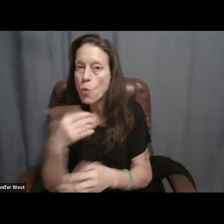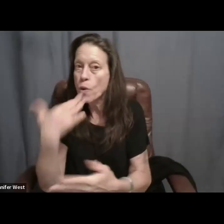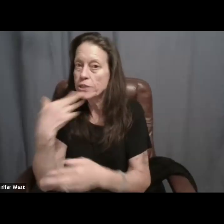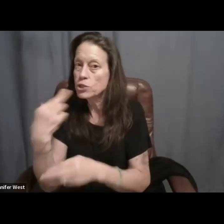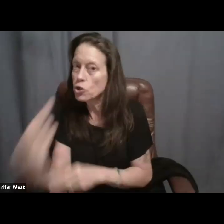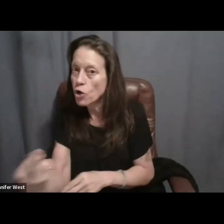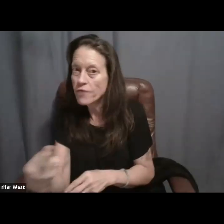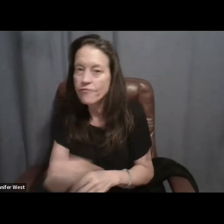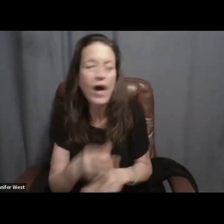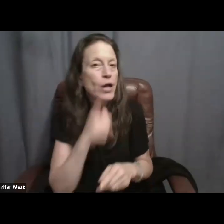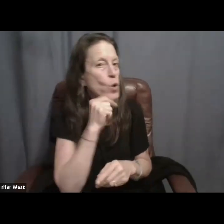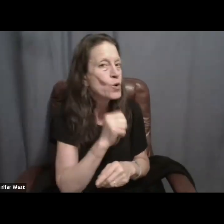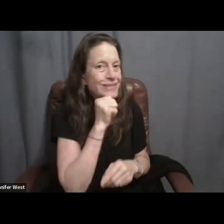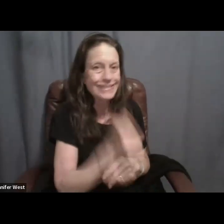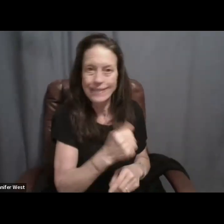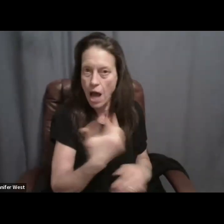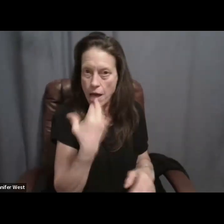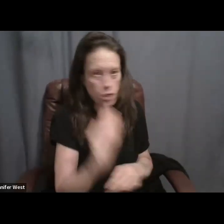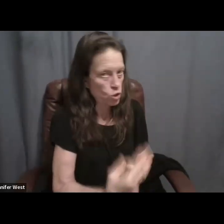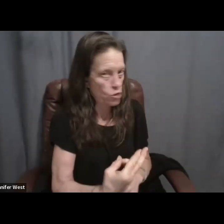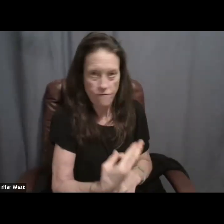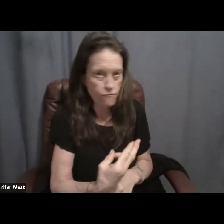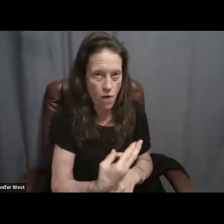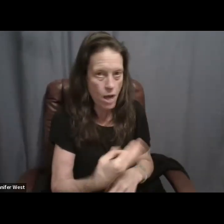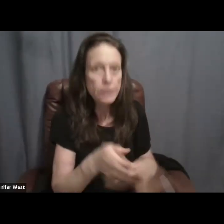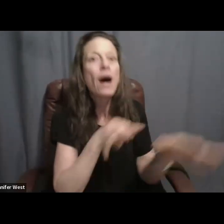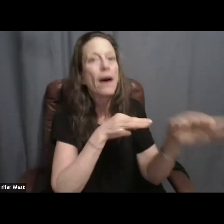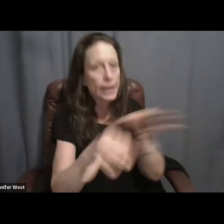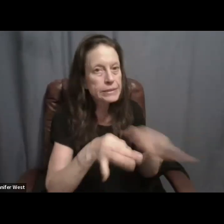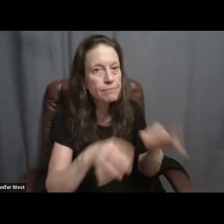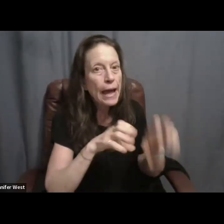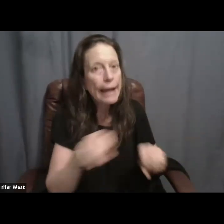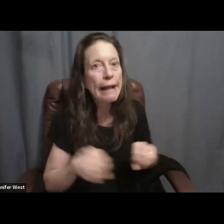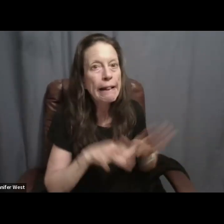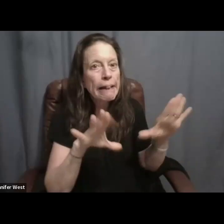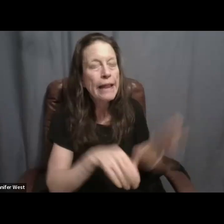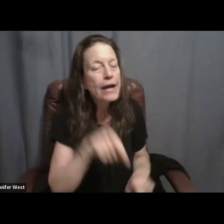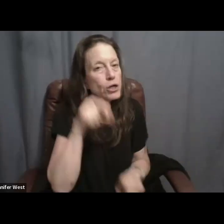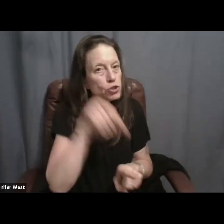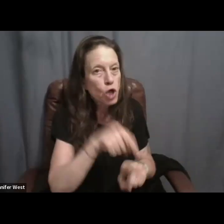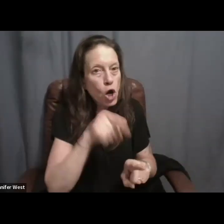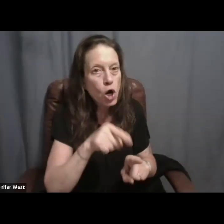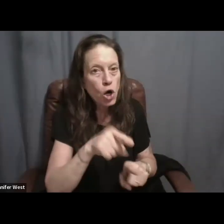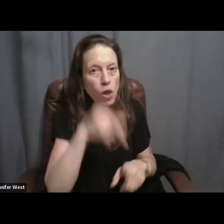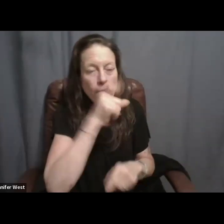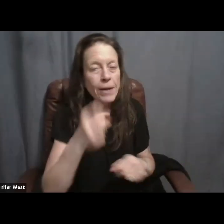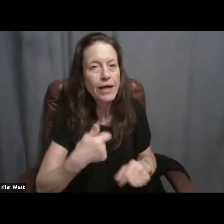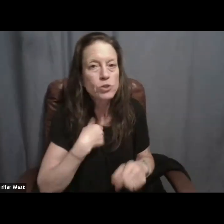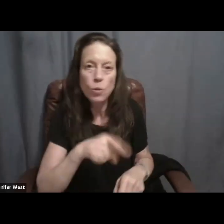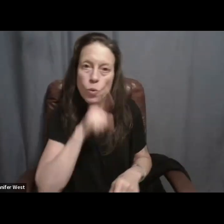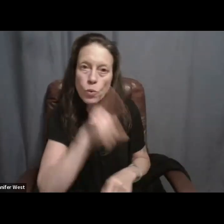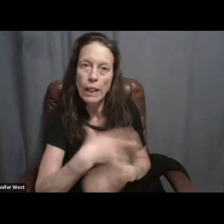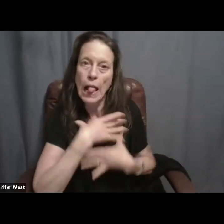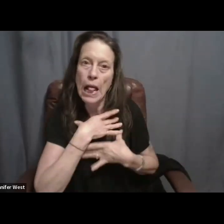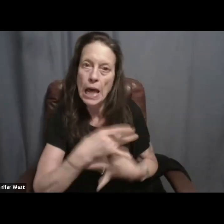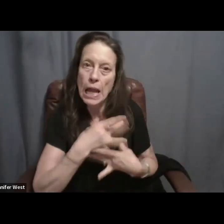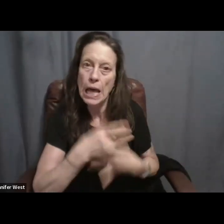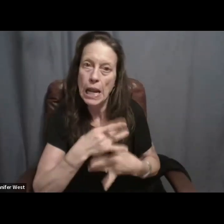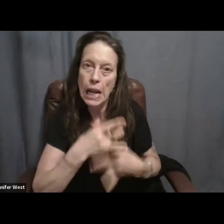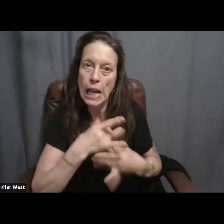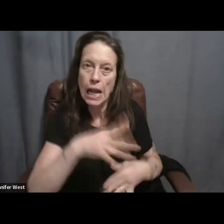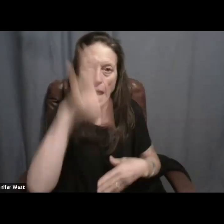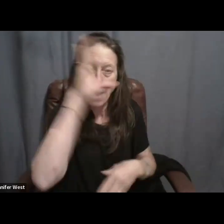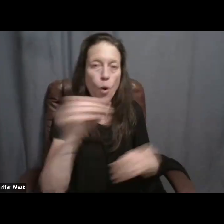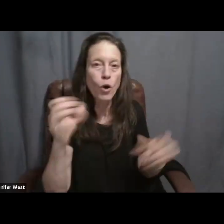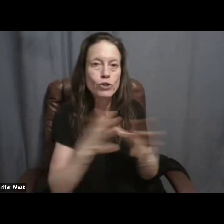and supporting her in that way. So those are some of the issues we've dealt with over the last couple years. But I've been